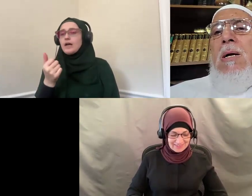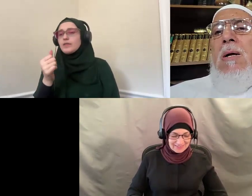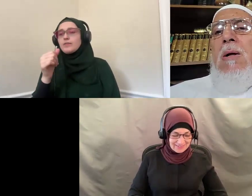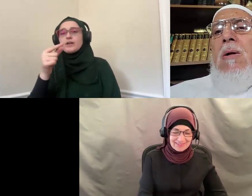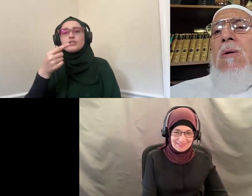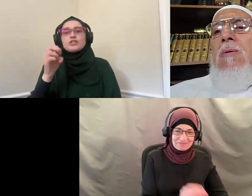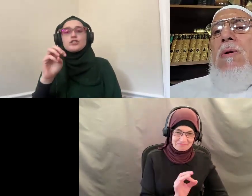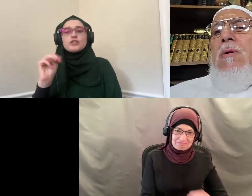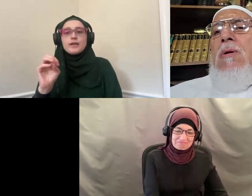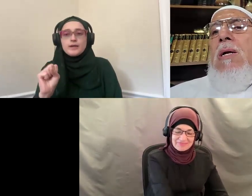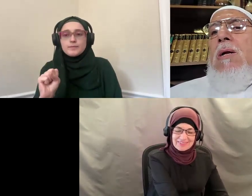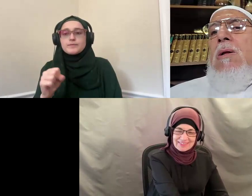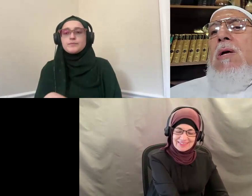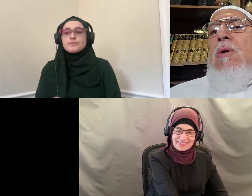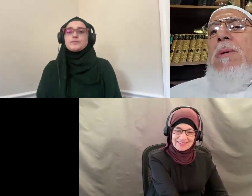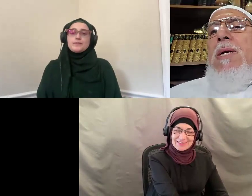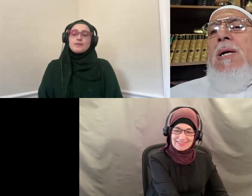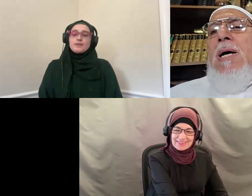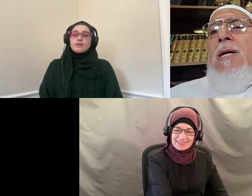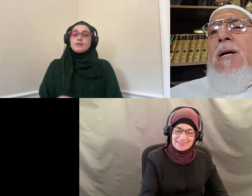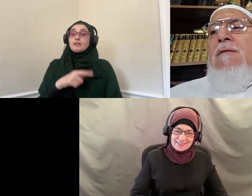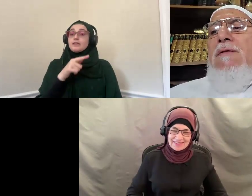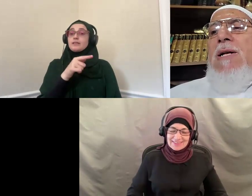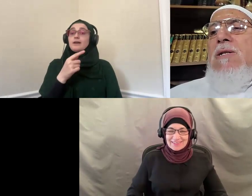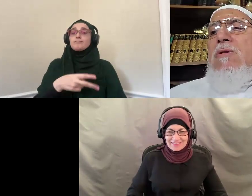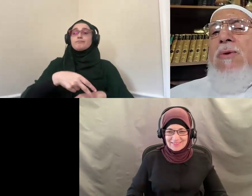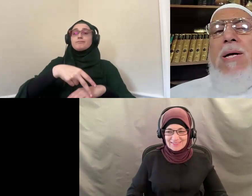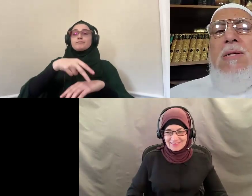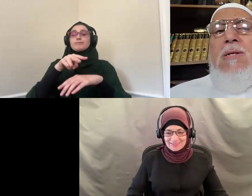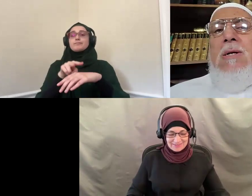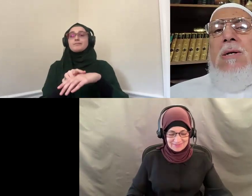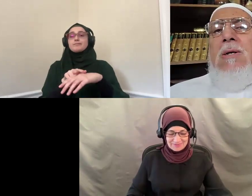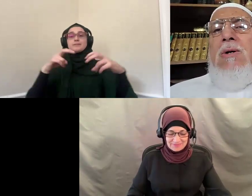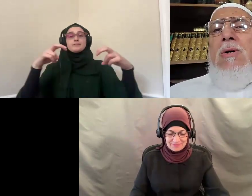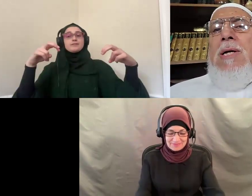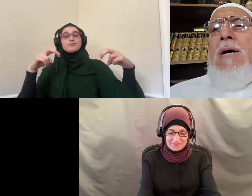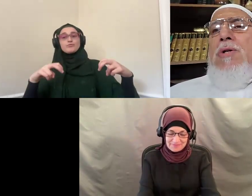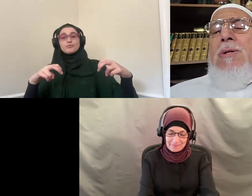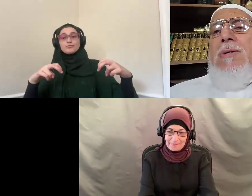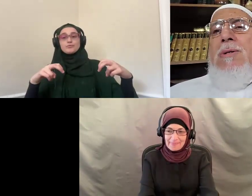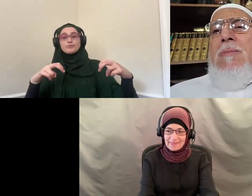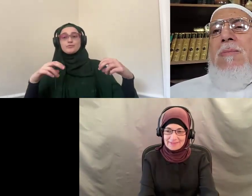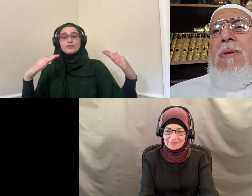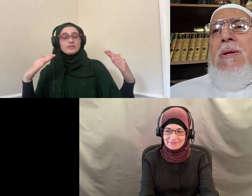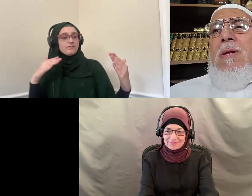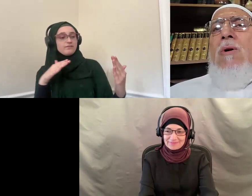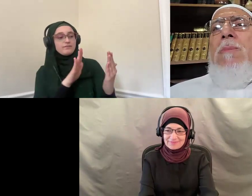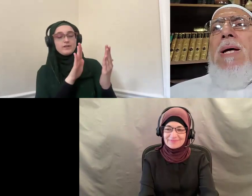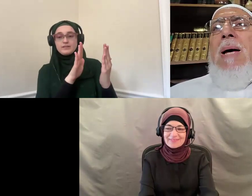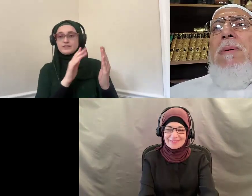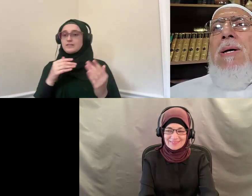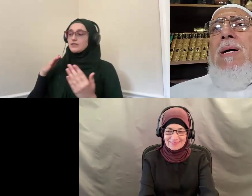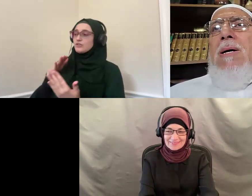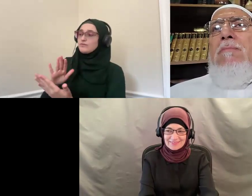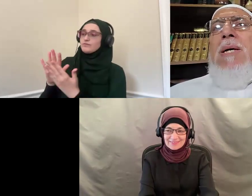And then they will be reclining face to face on couches. They will